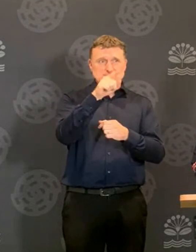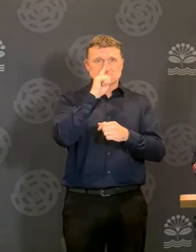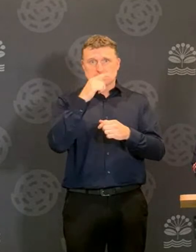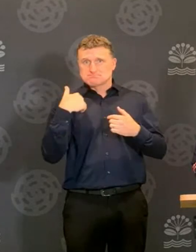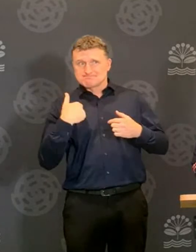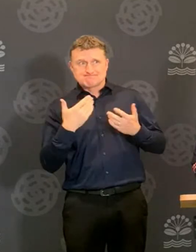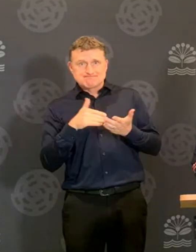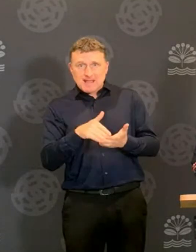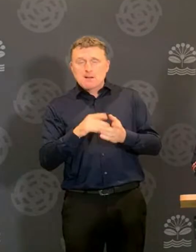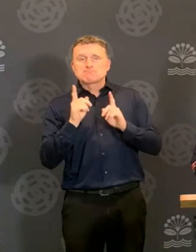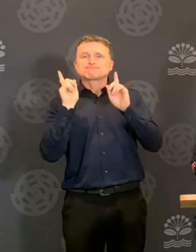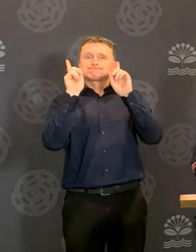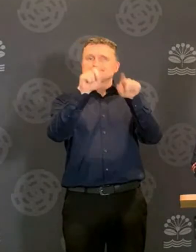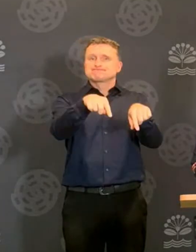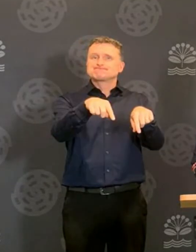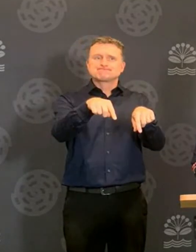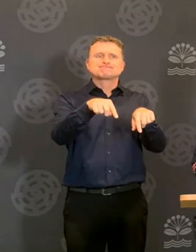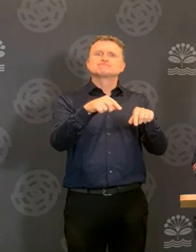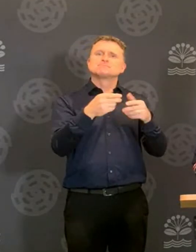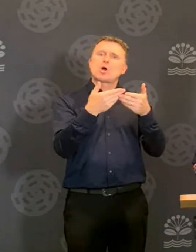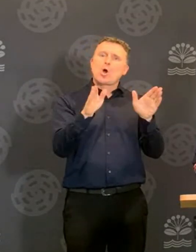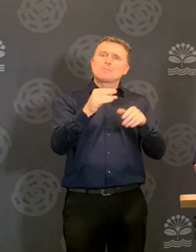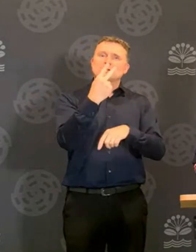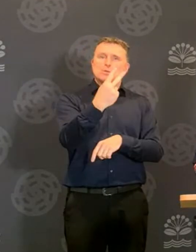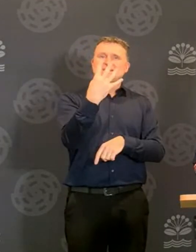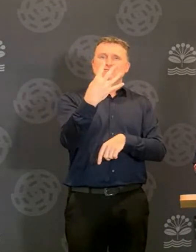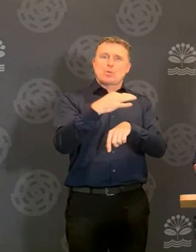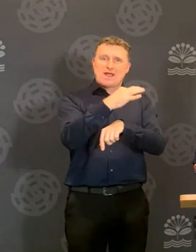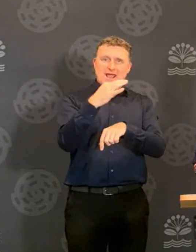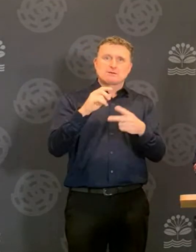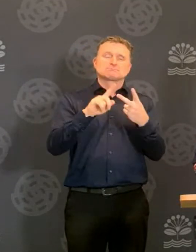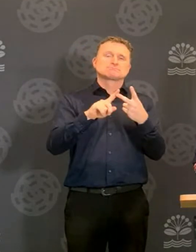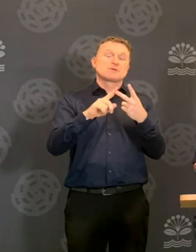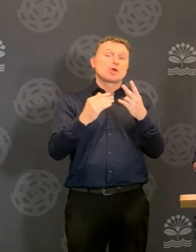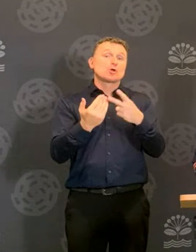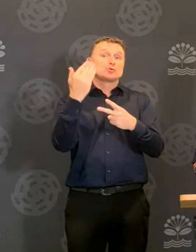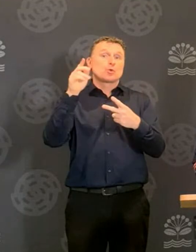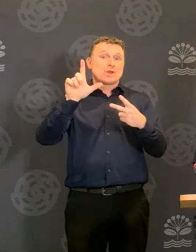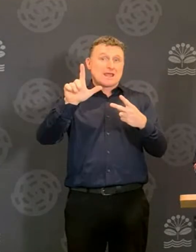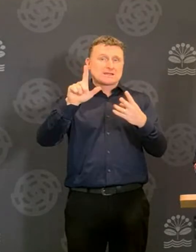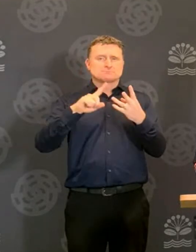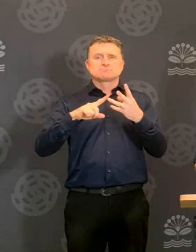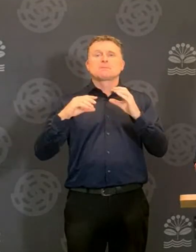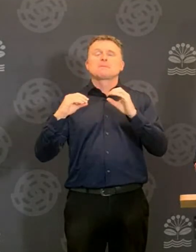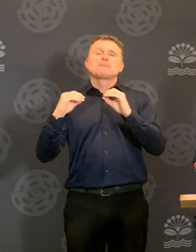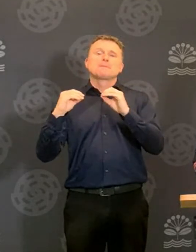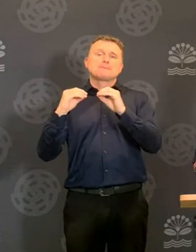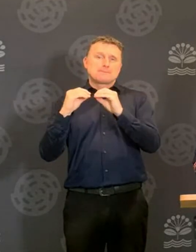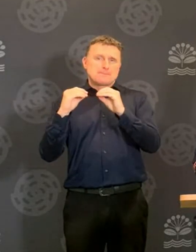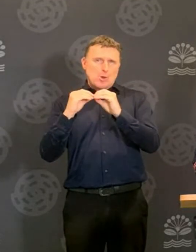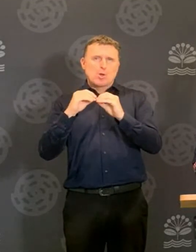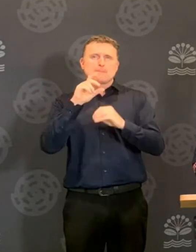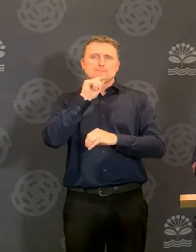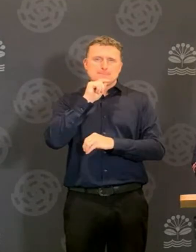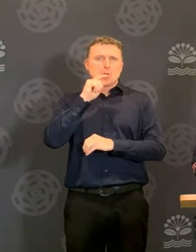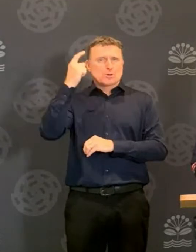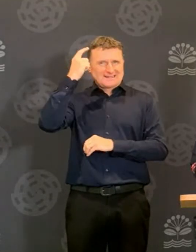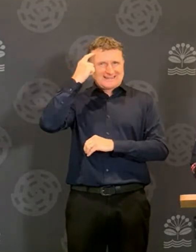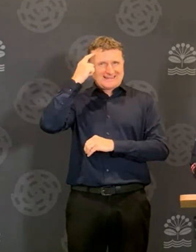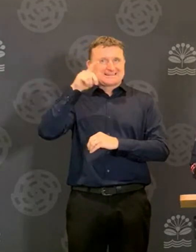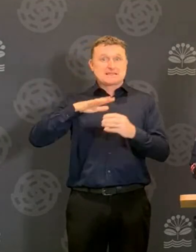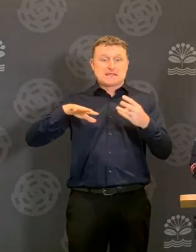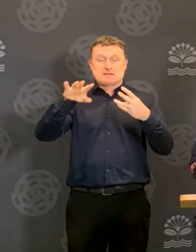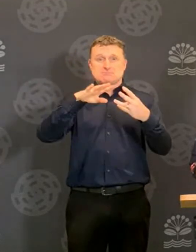that at the moment is open 24 hours. And we have the Newland Community Centre and the Birkenhead Leisure Centre.